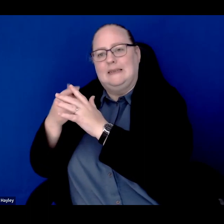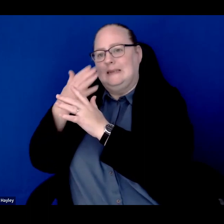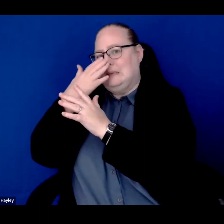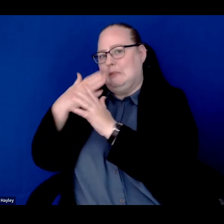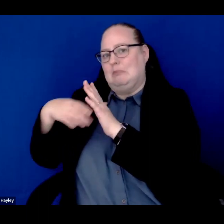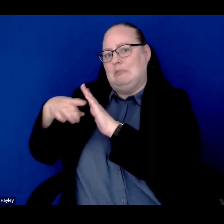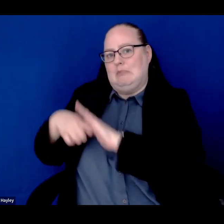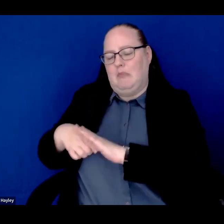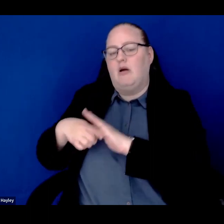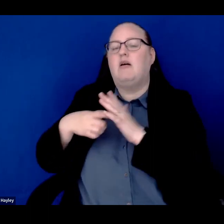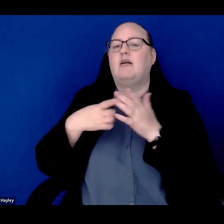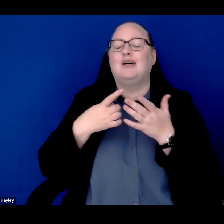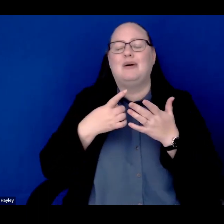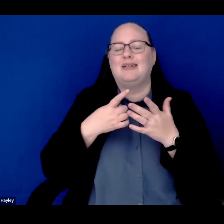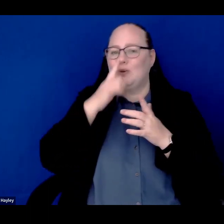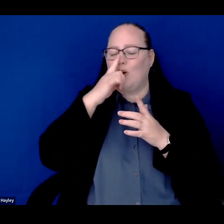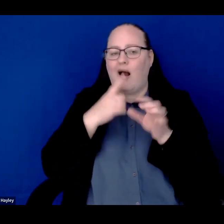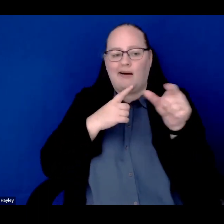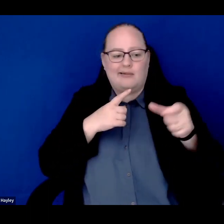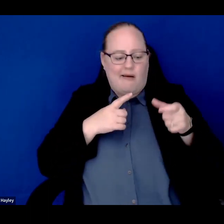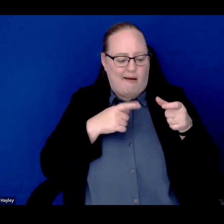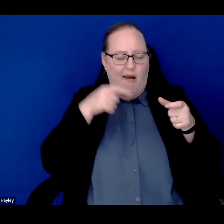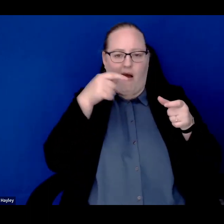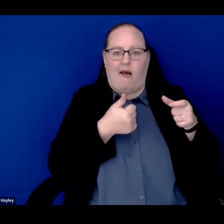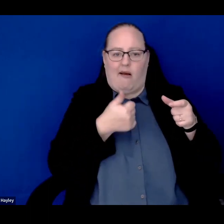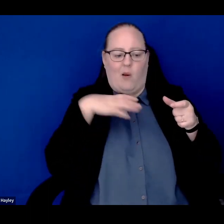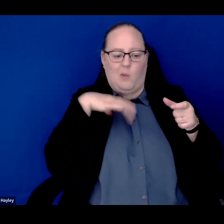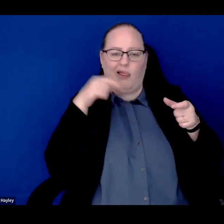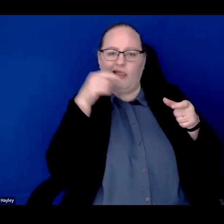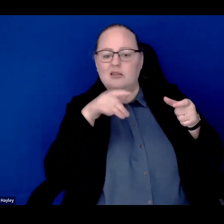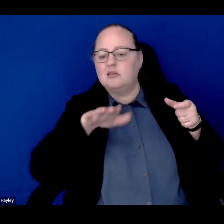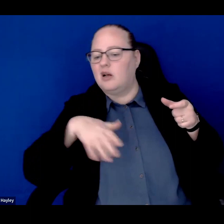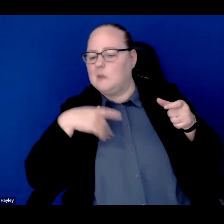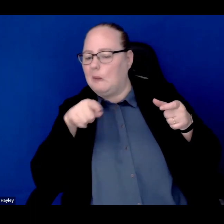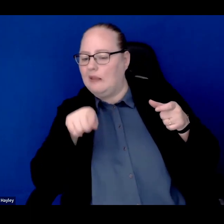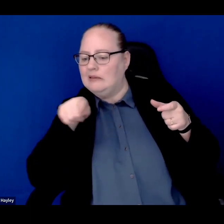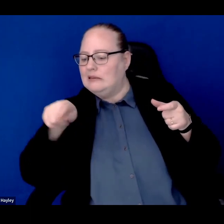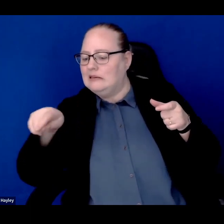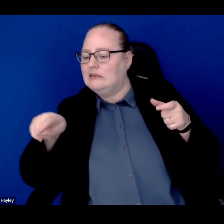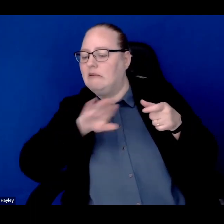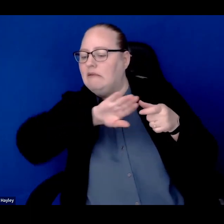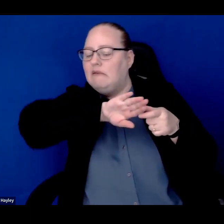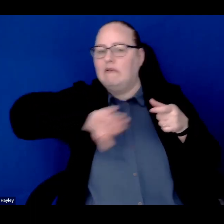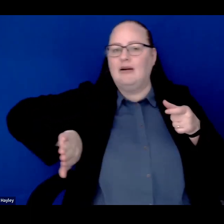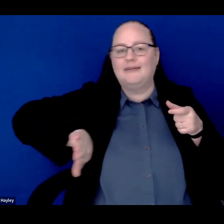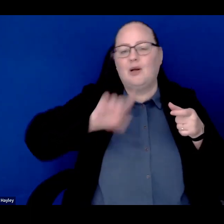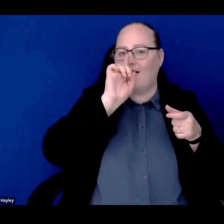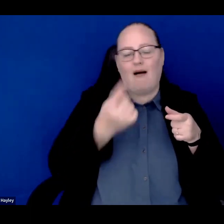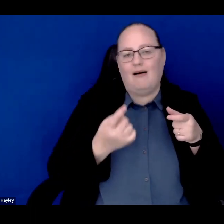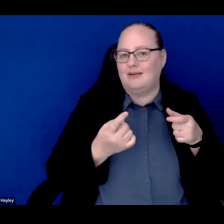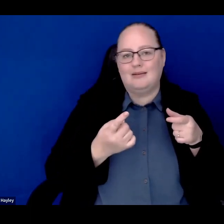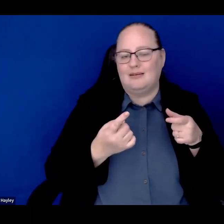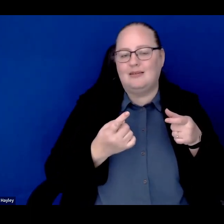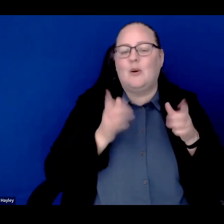Like, it's not possible. Like, it doesn't work analytically, so you cannot cut that from the rest. So I